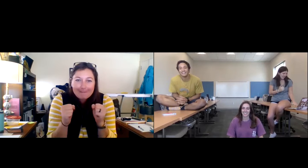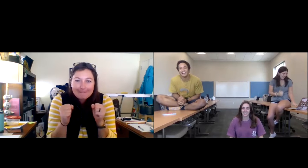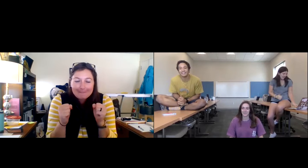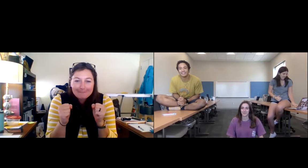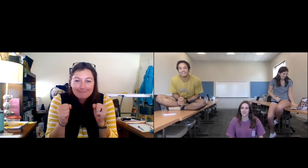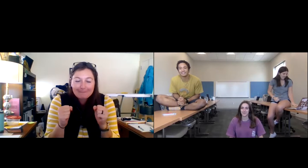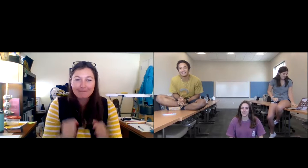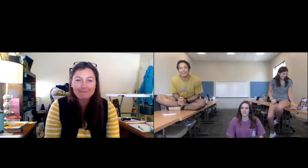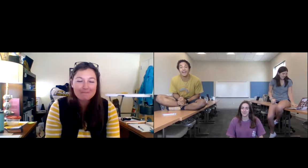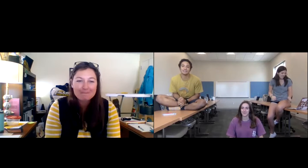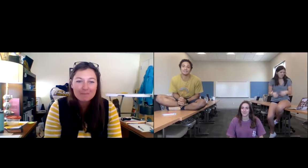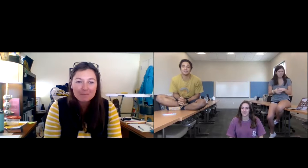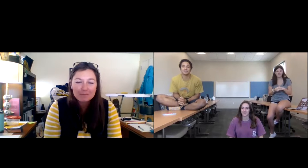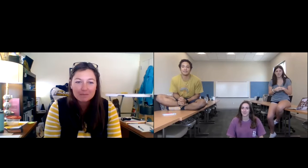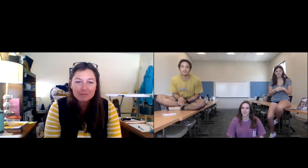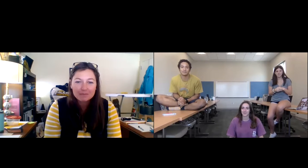And then hat, next one.